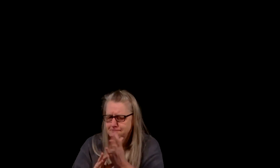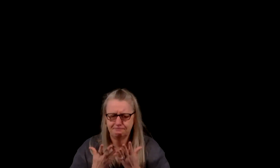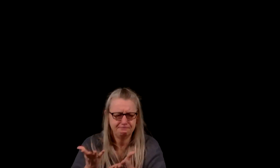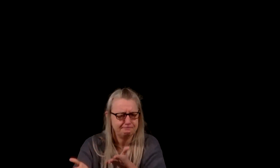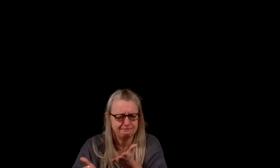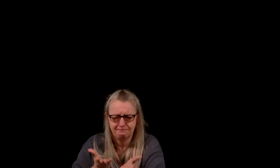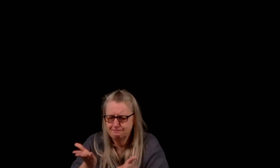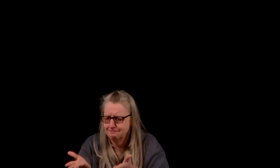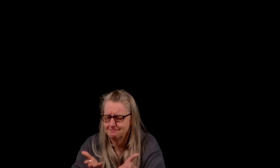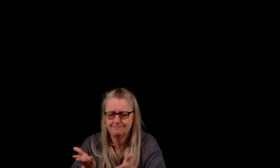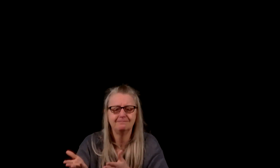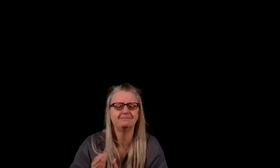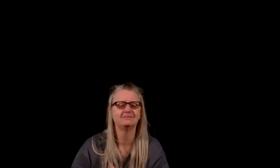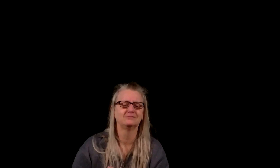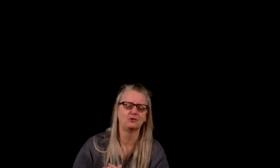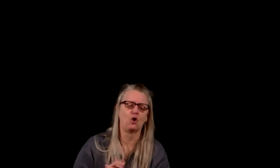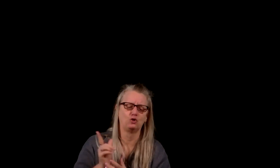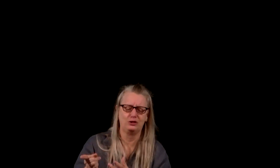So let's send our support and love to her.